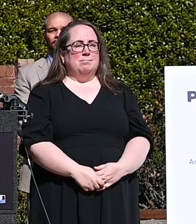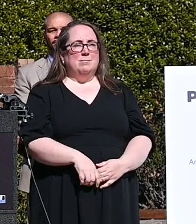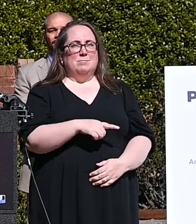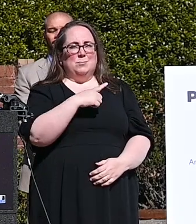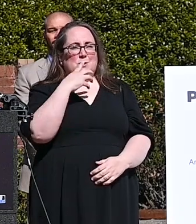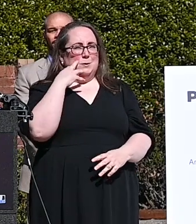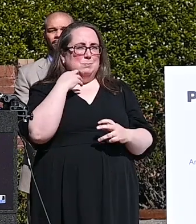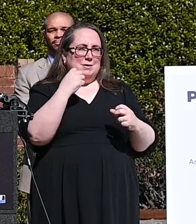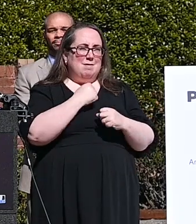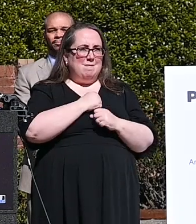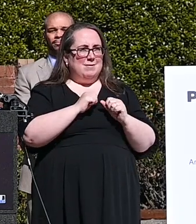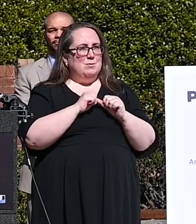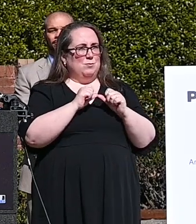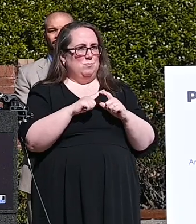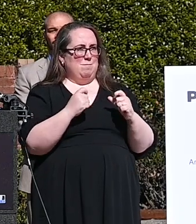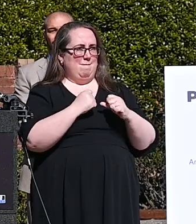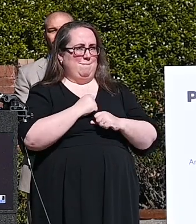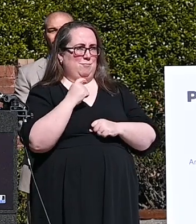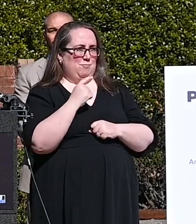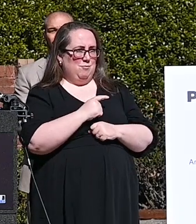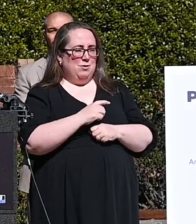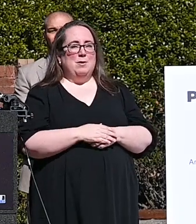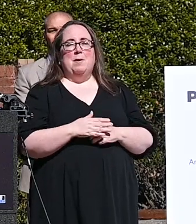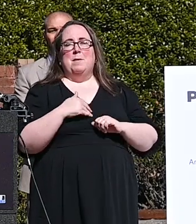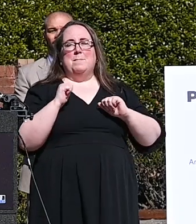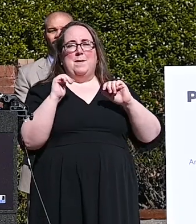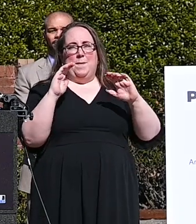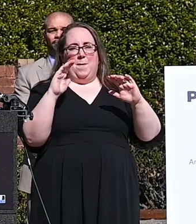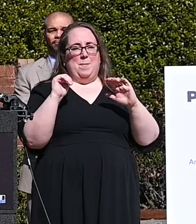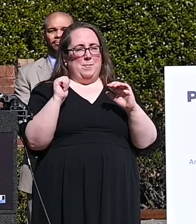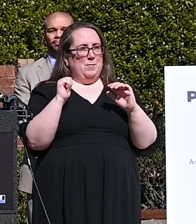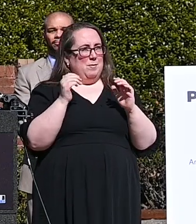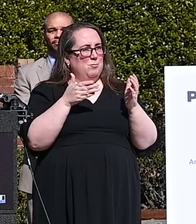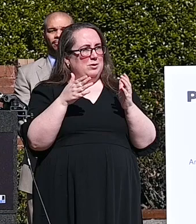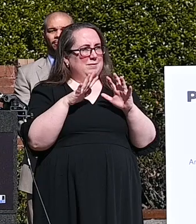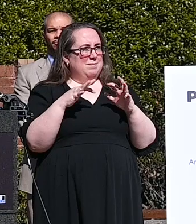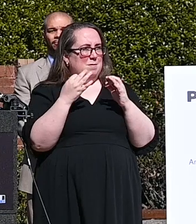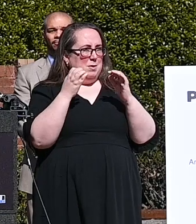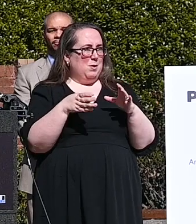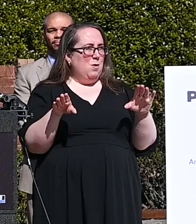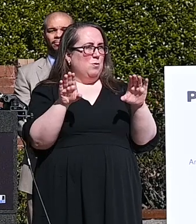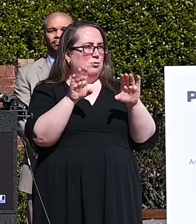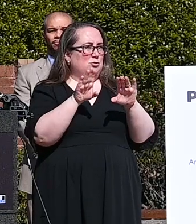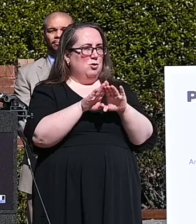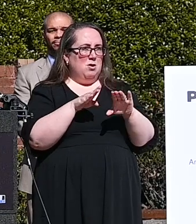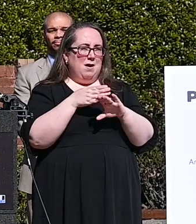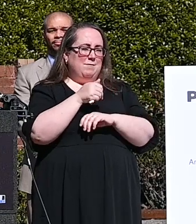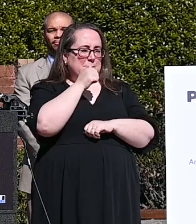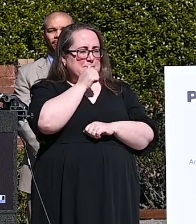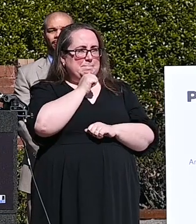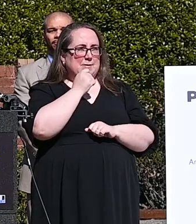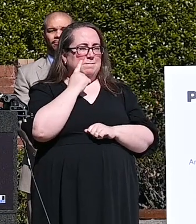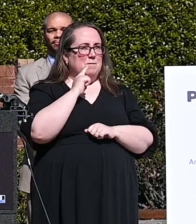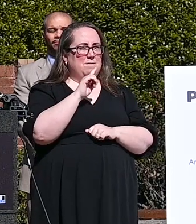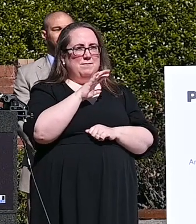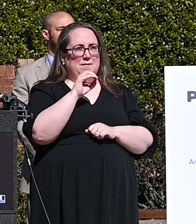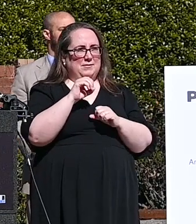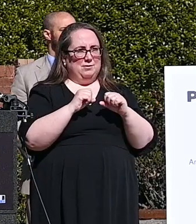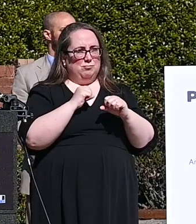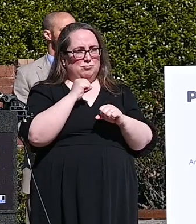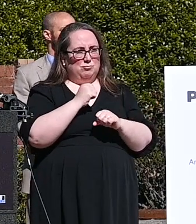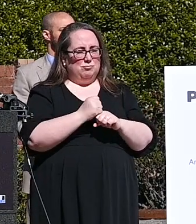and continues to be loved. It's my hope that this brings them some closure after suffering for nearly 50